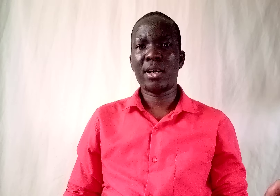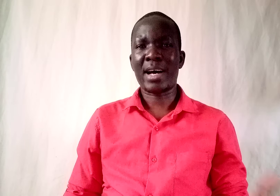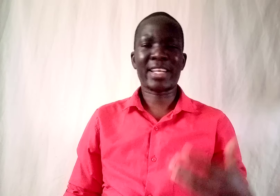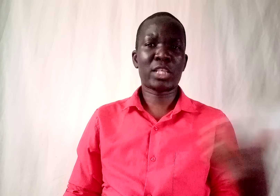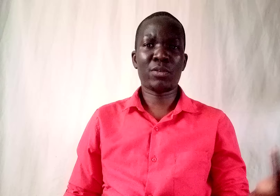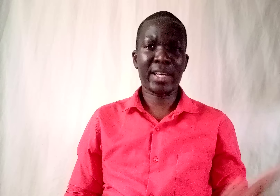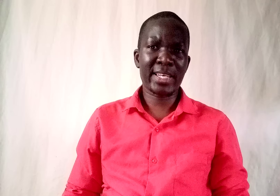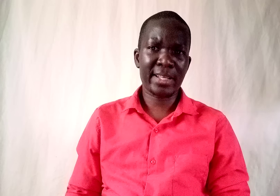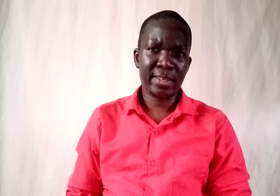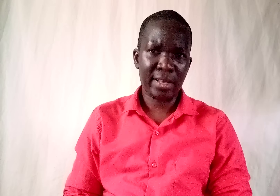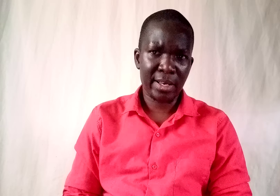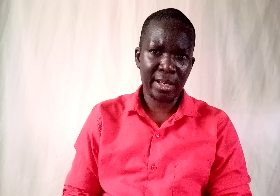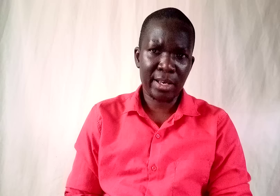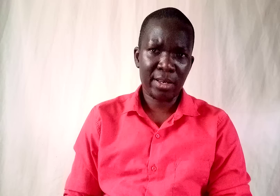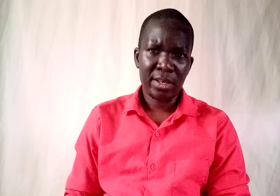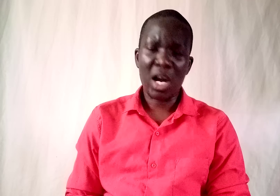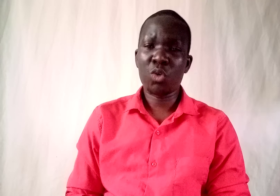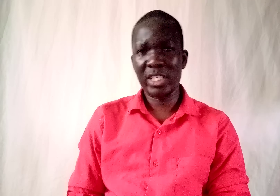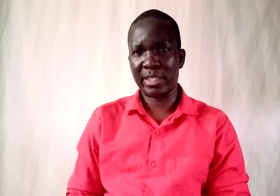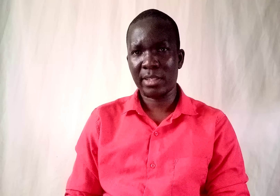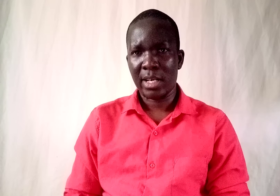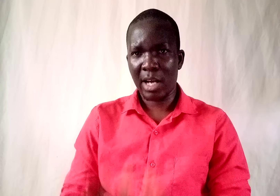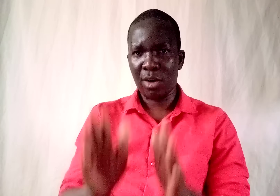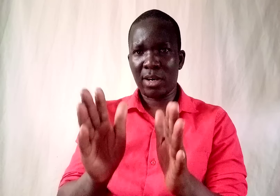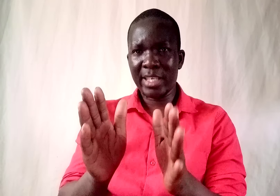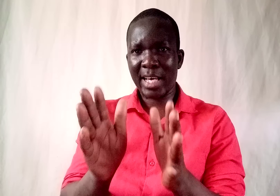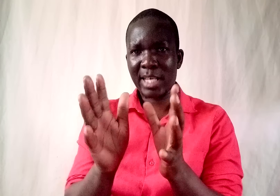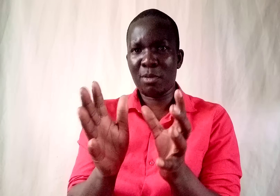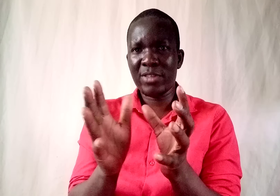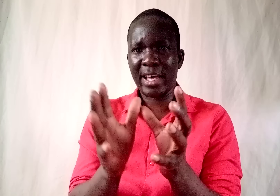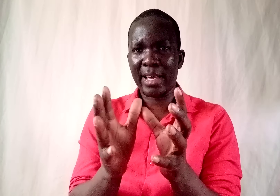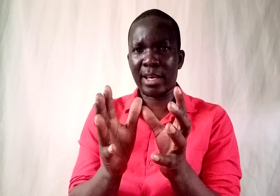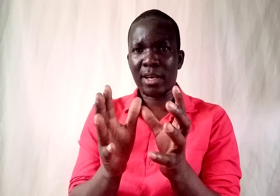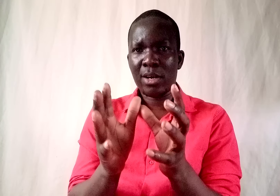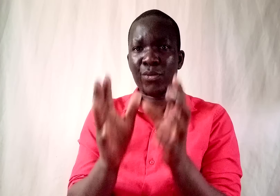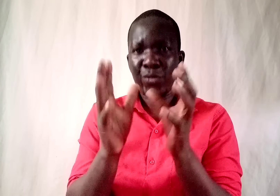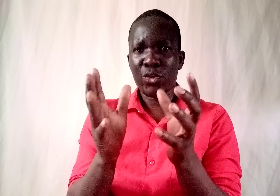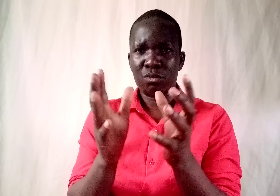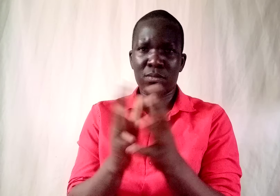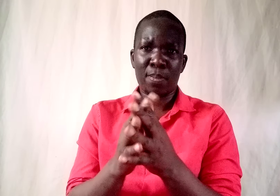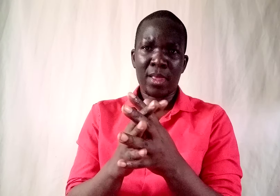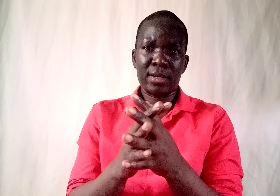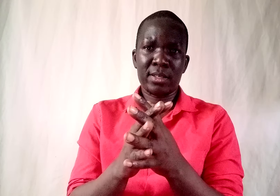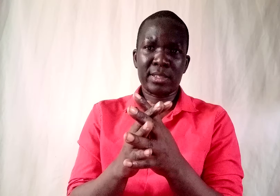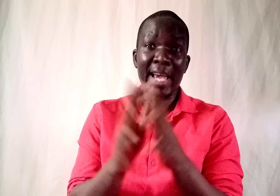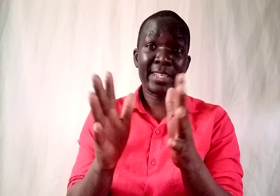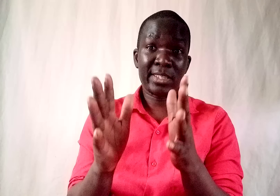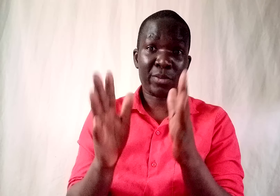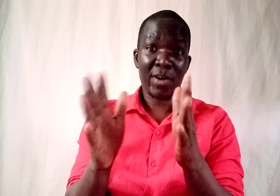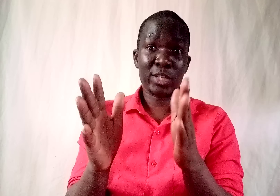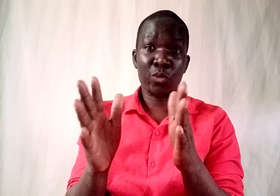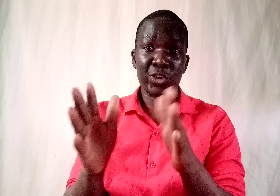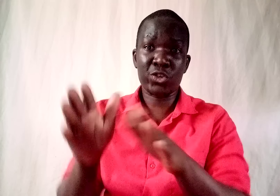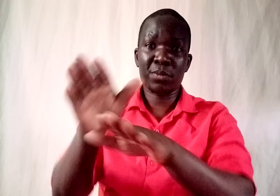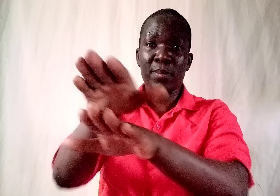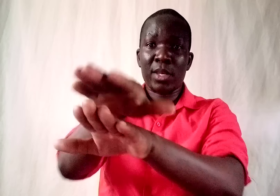and the rest of the Kenyan counties. Now, these are some of the few signs referring to fish. So